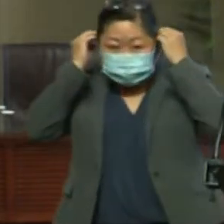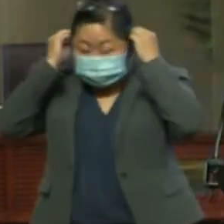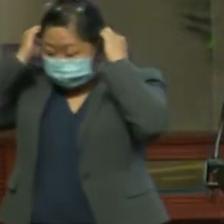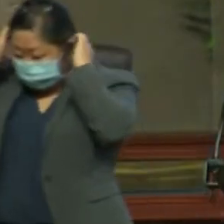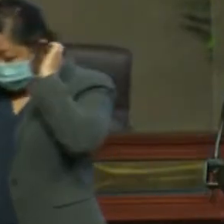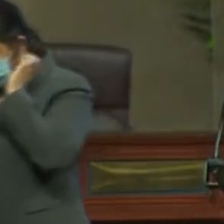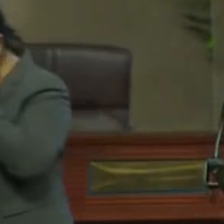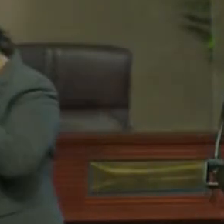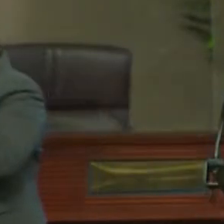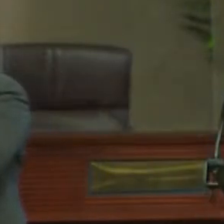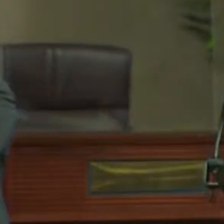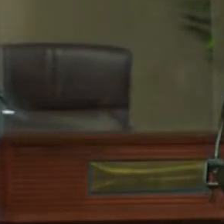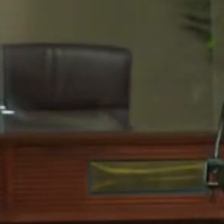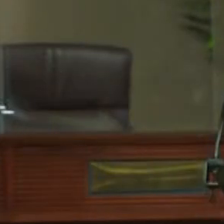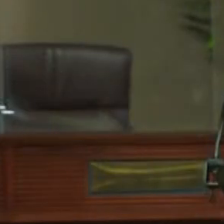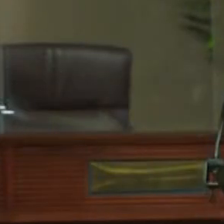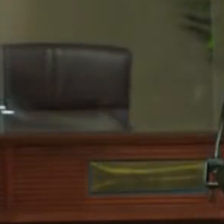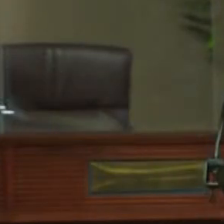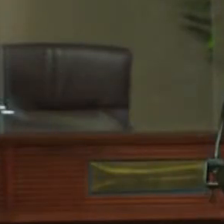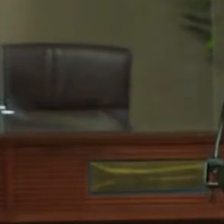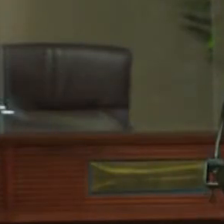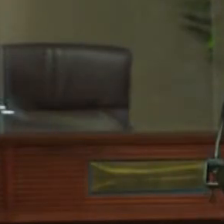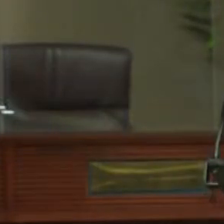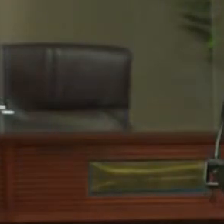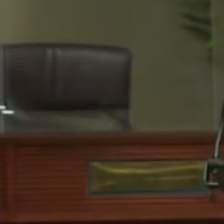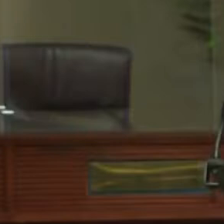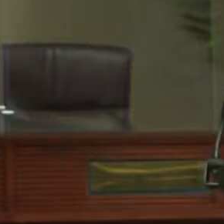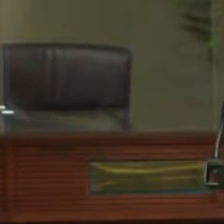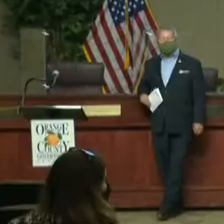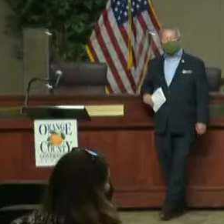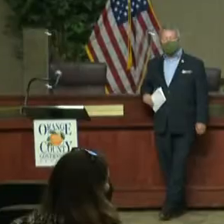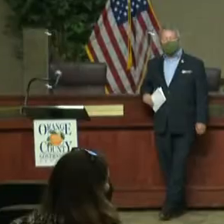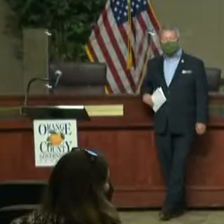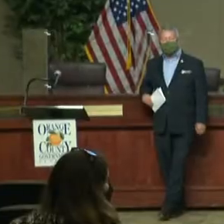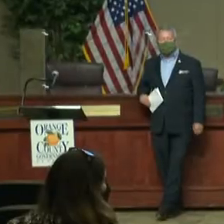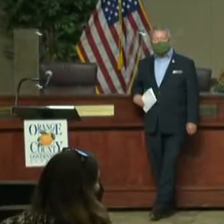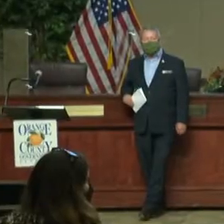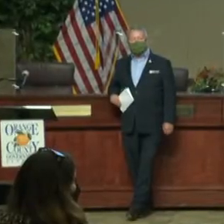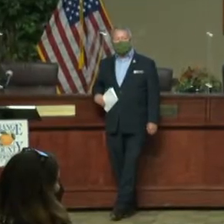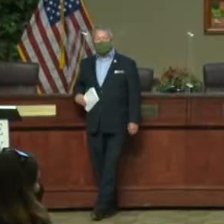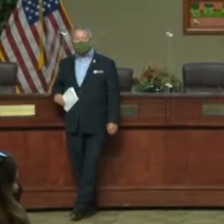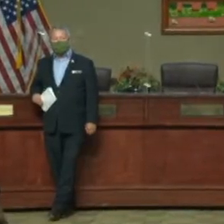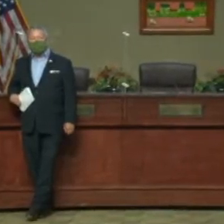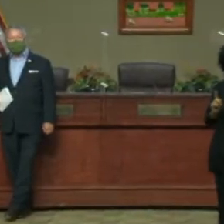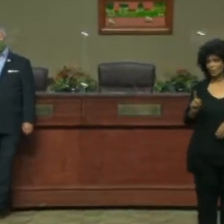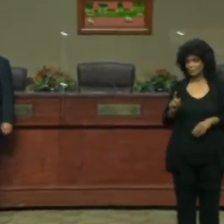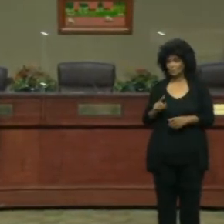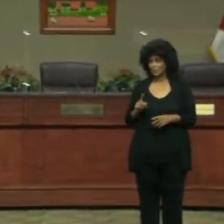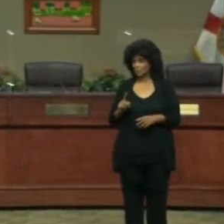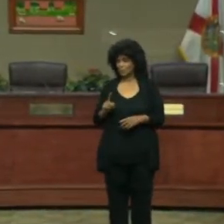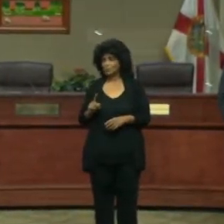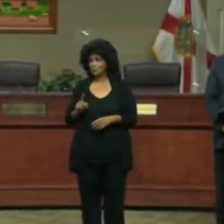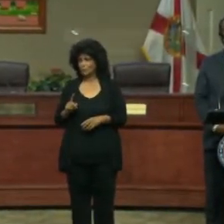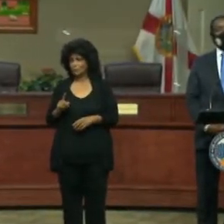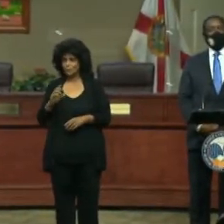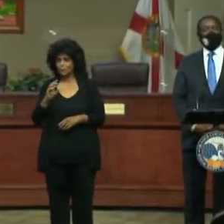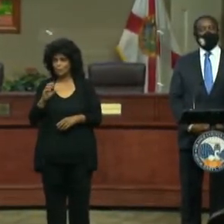Steve Hudak from the Orlando Sentinel. I'm curious, Mr. Mayor,